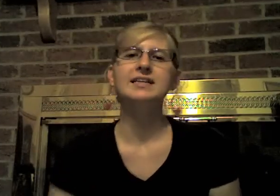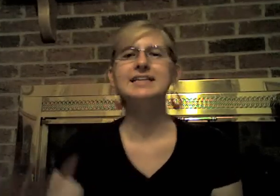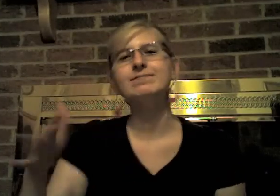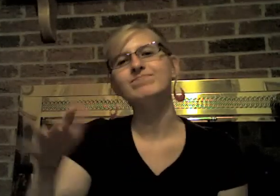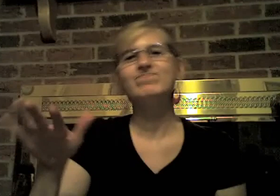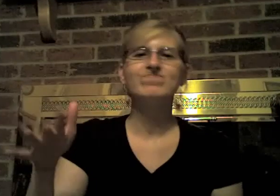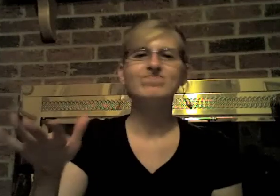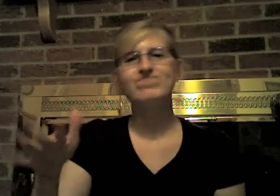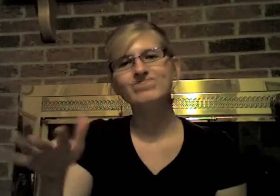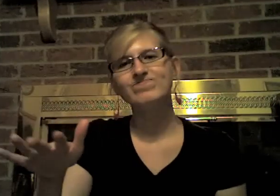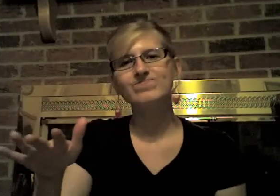feeling?